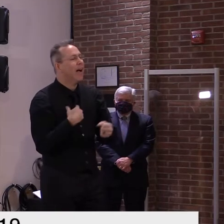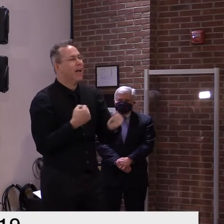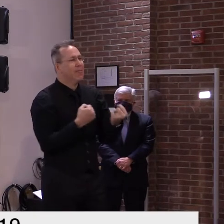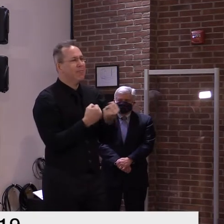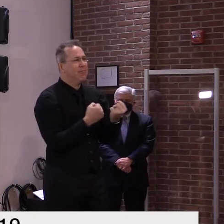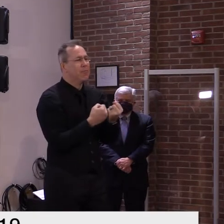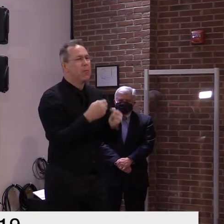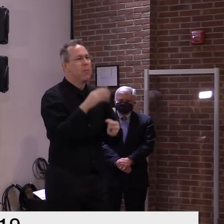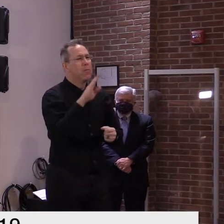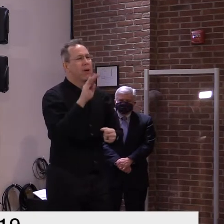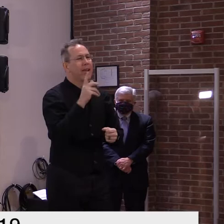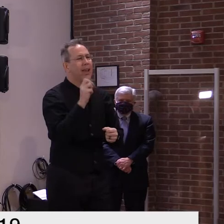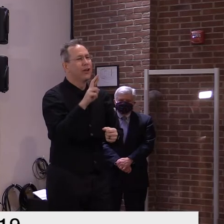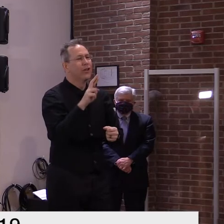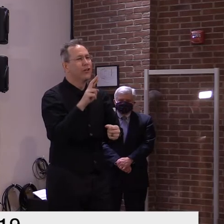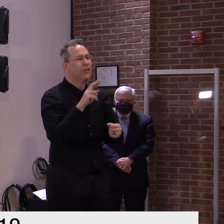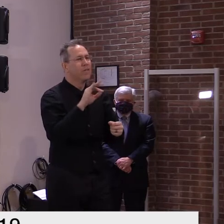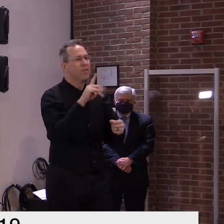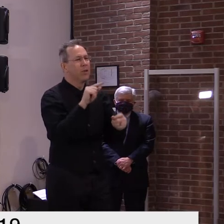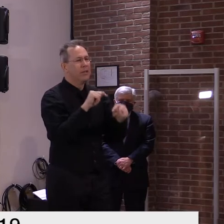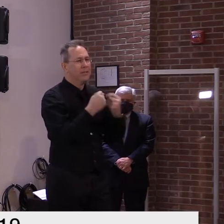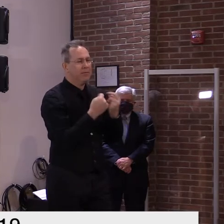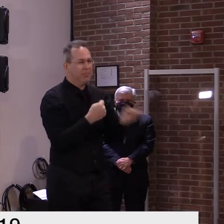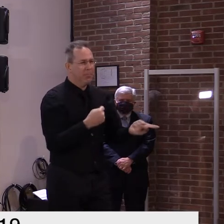Thank you.